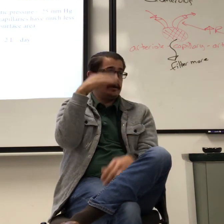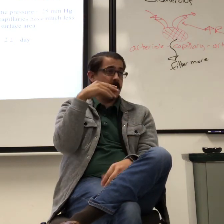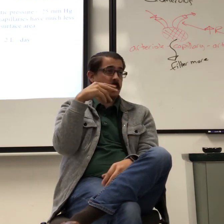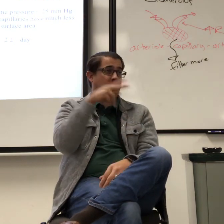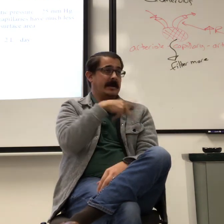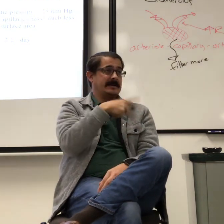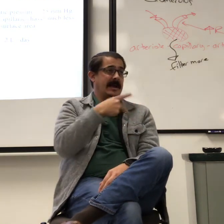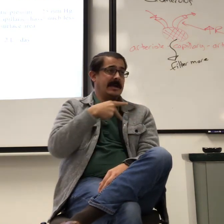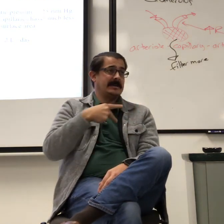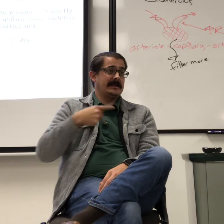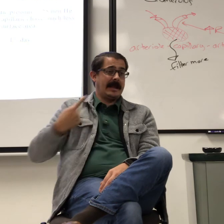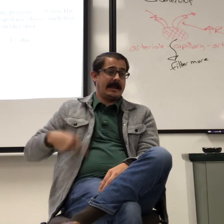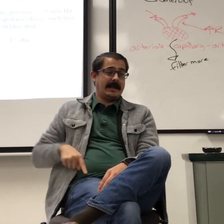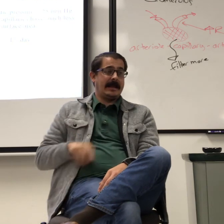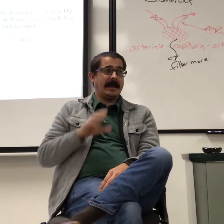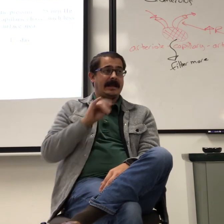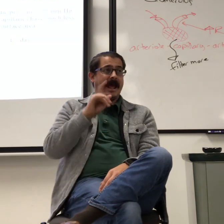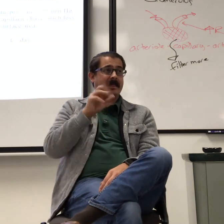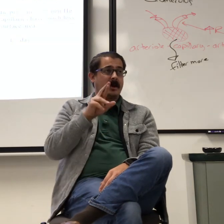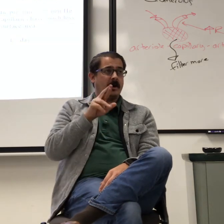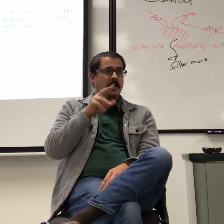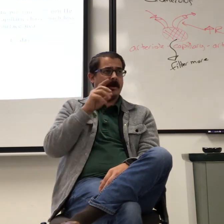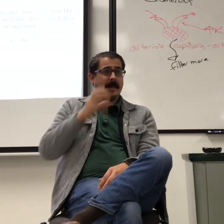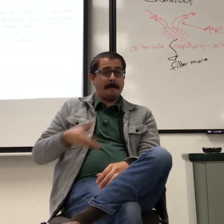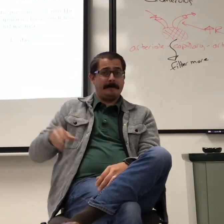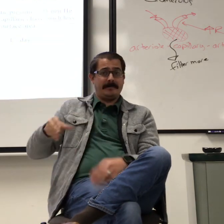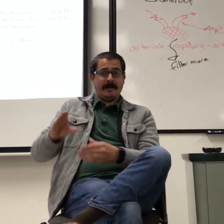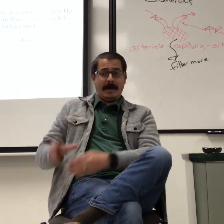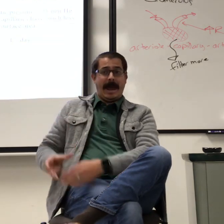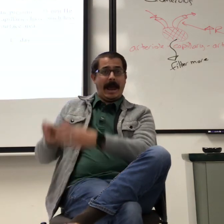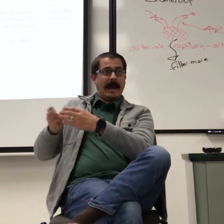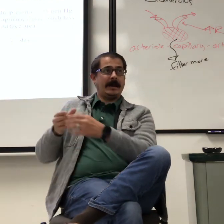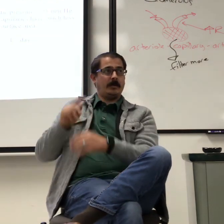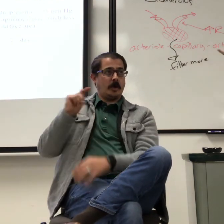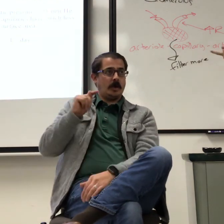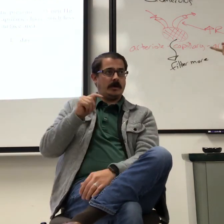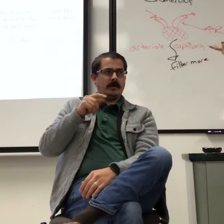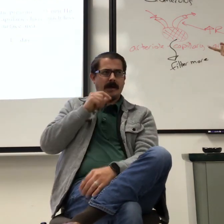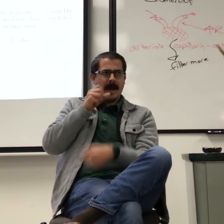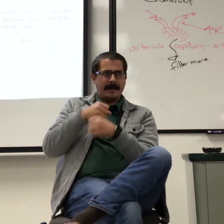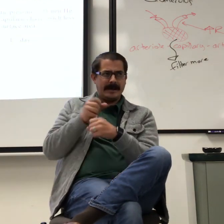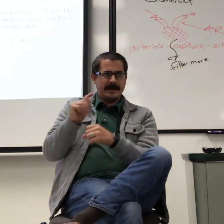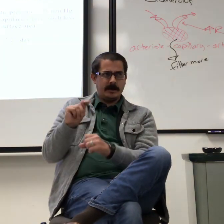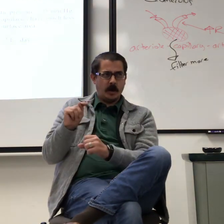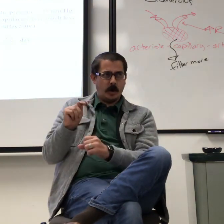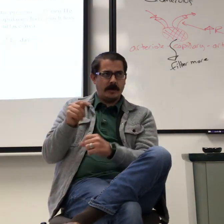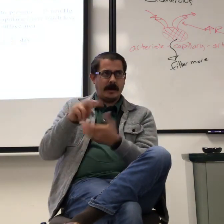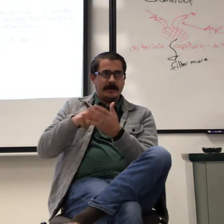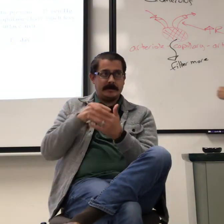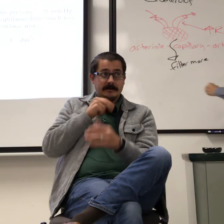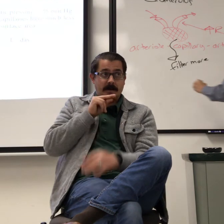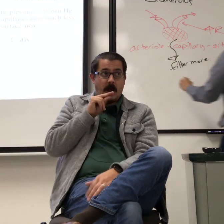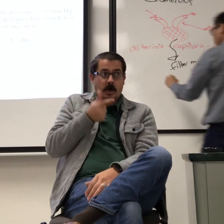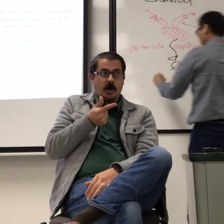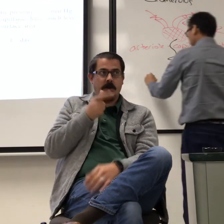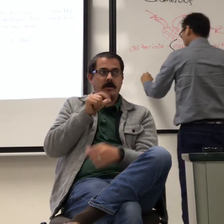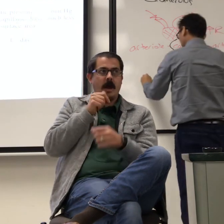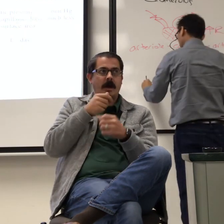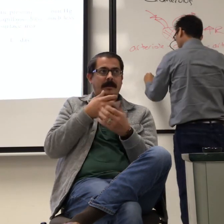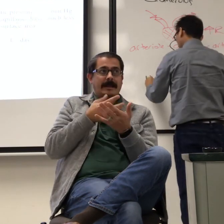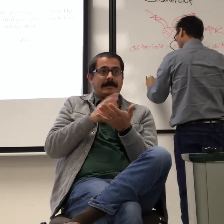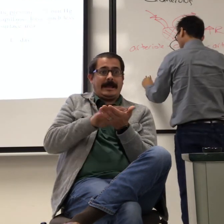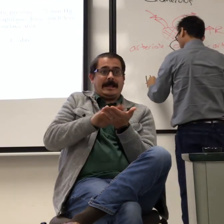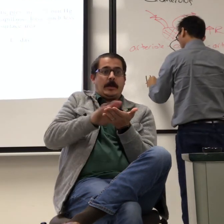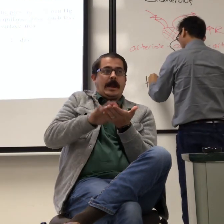urine bag, and you see that they're not making urine, it's not good. Right? They're not clearing out all the toxins. So the idea